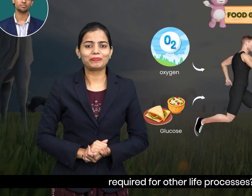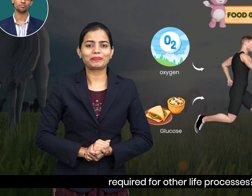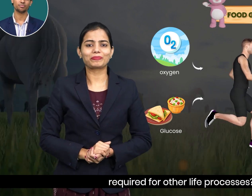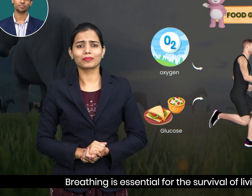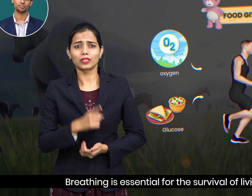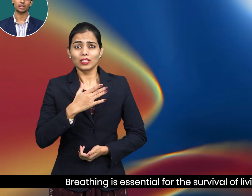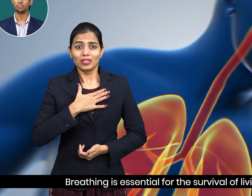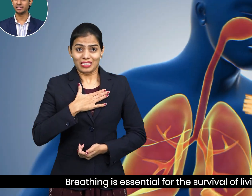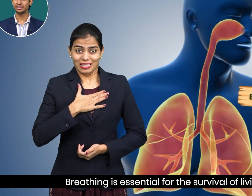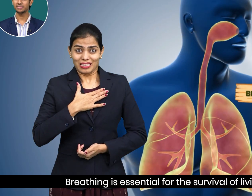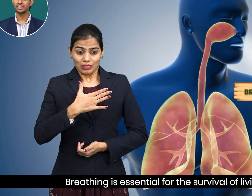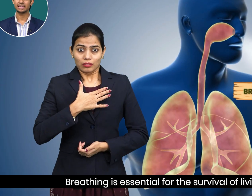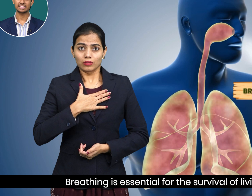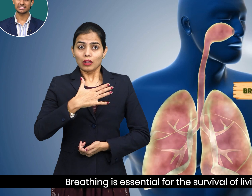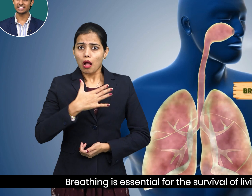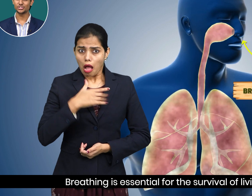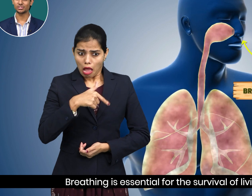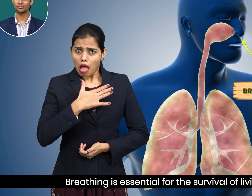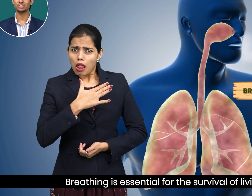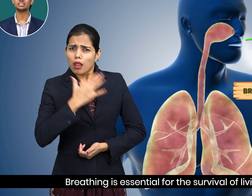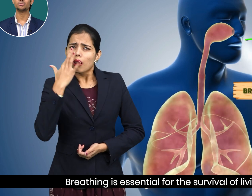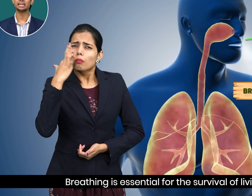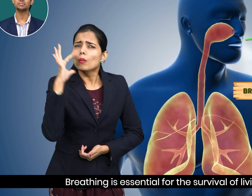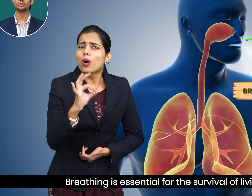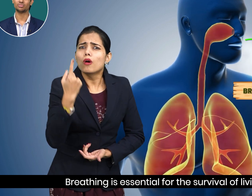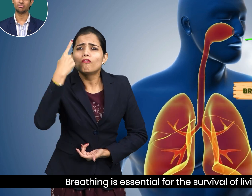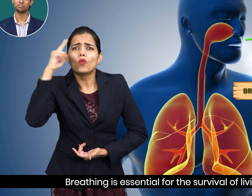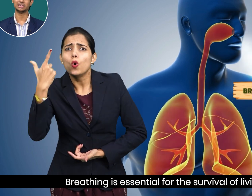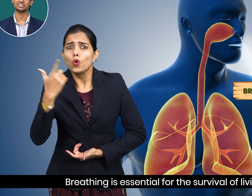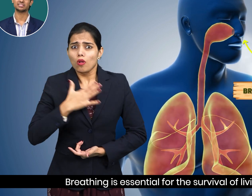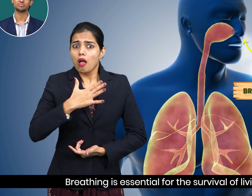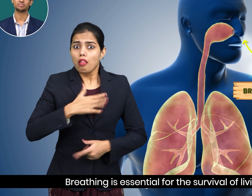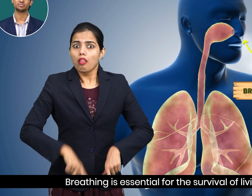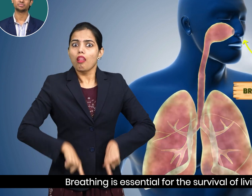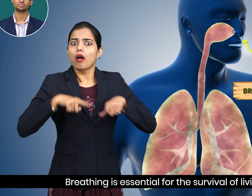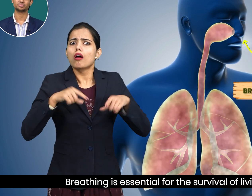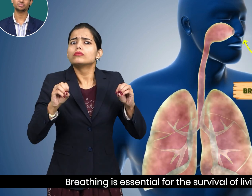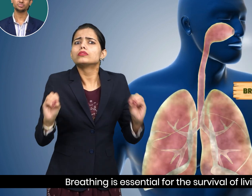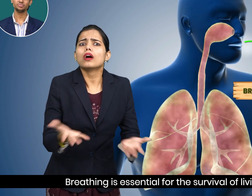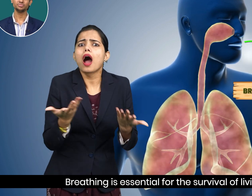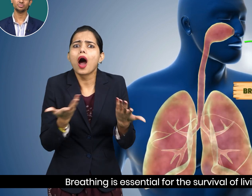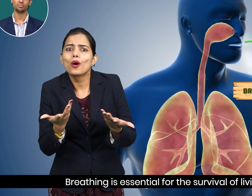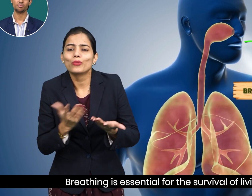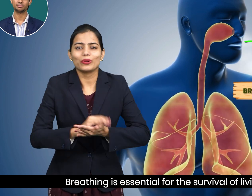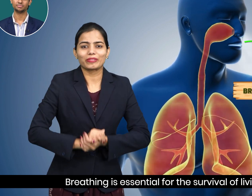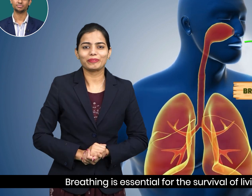processes. Breathing is essential for the survival of living beings.